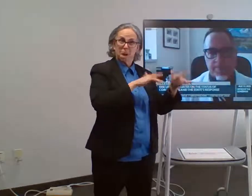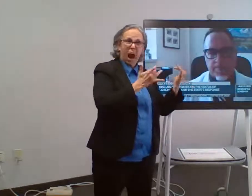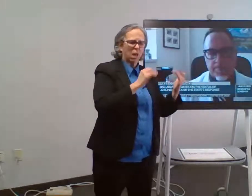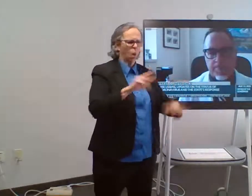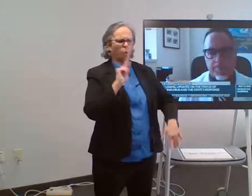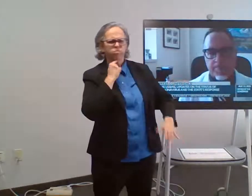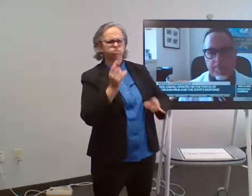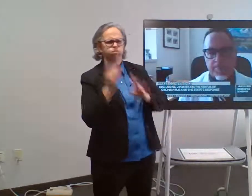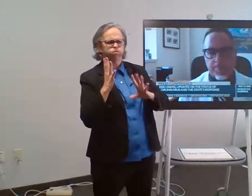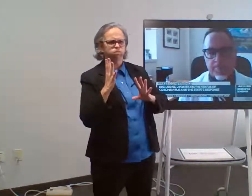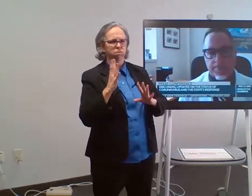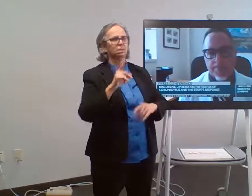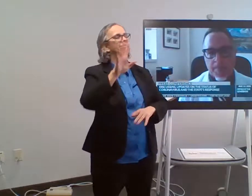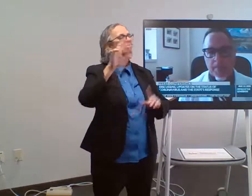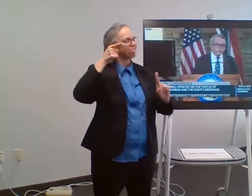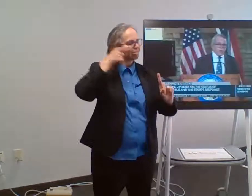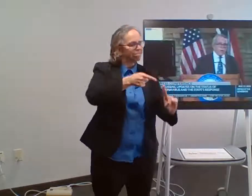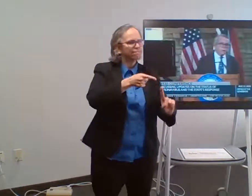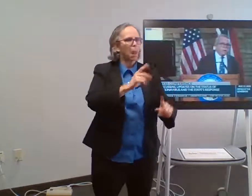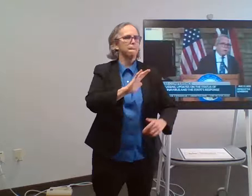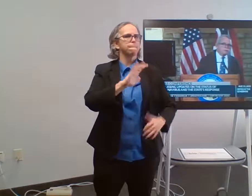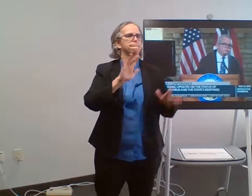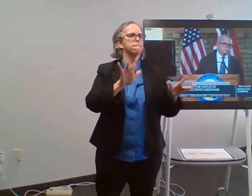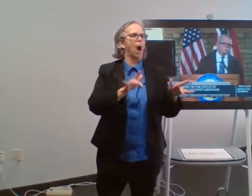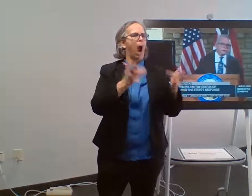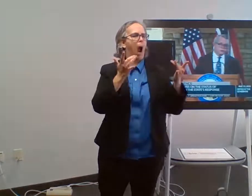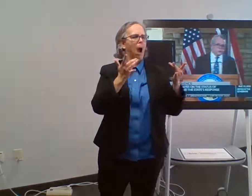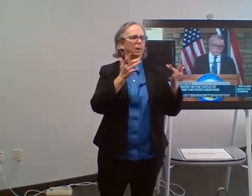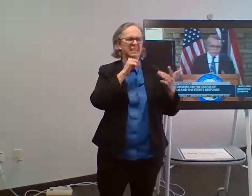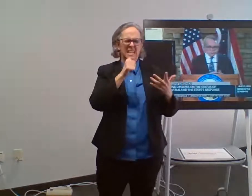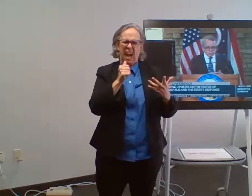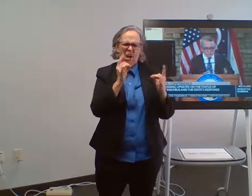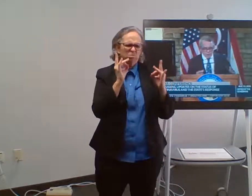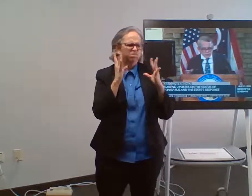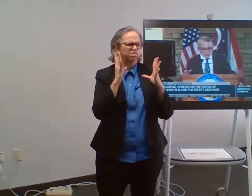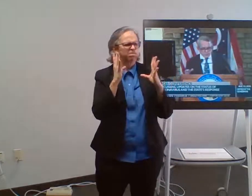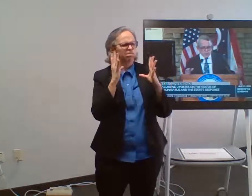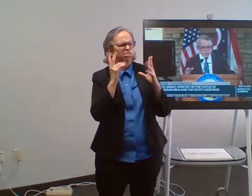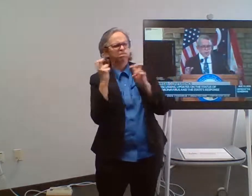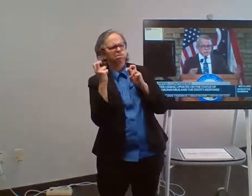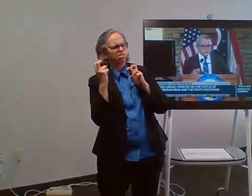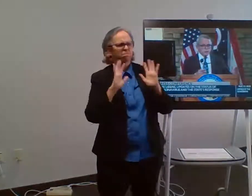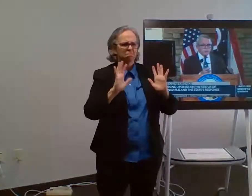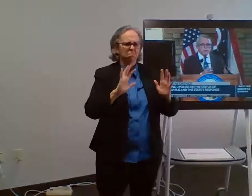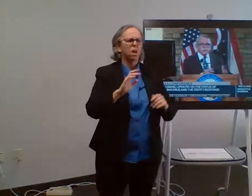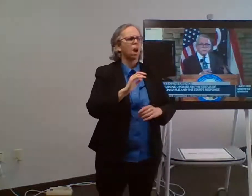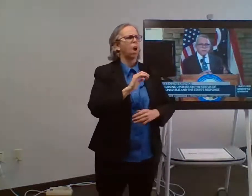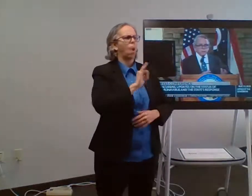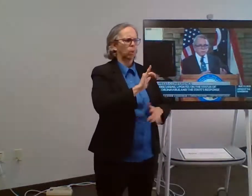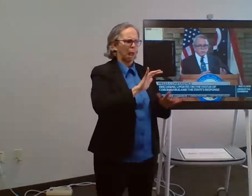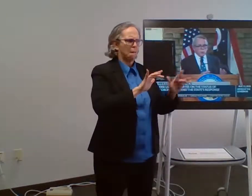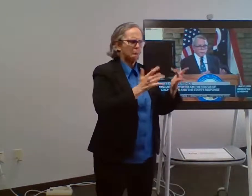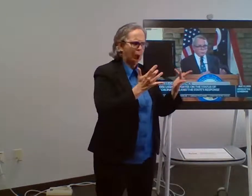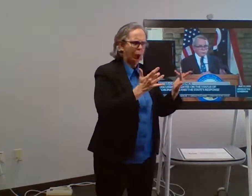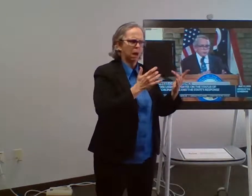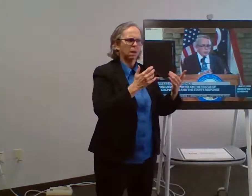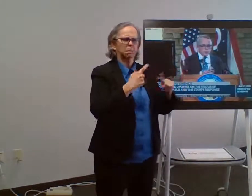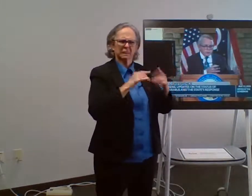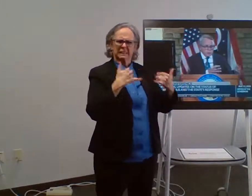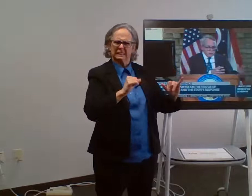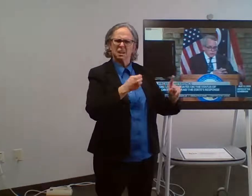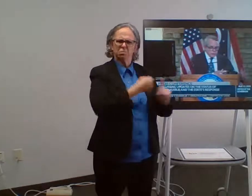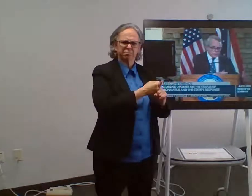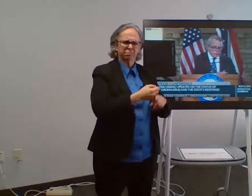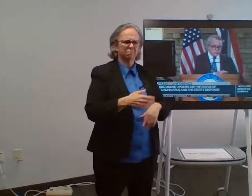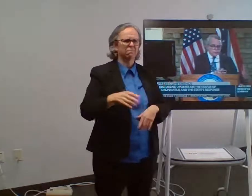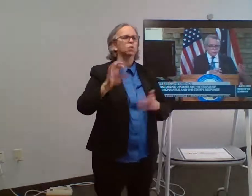Yeah. I wonder if you could describe, let's take this obviously beyond the setting of Ohio State and